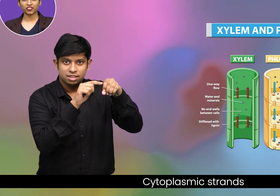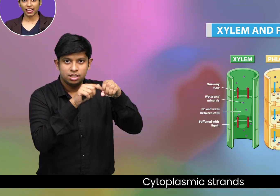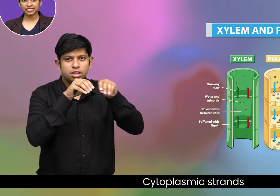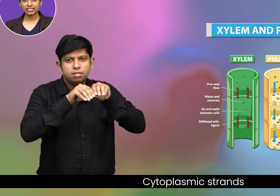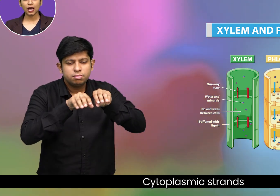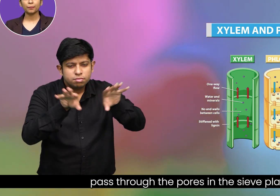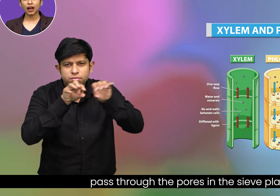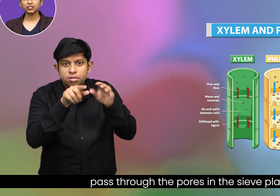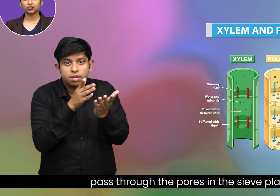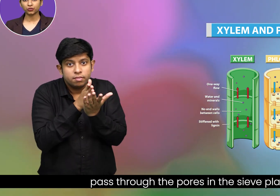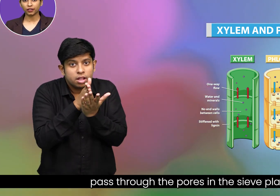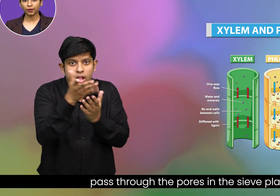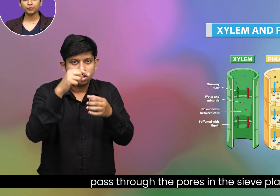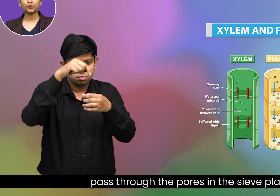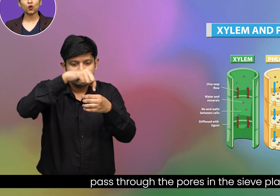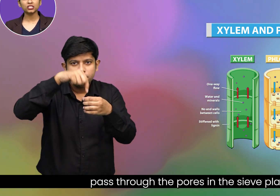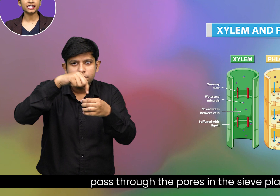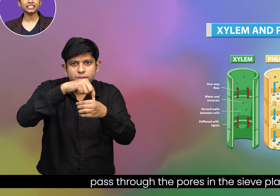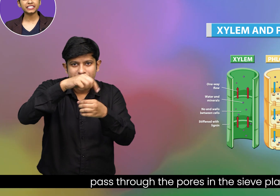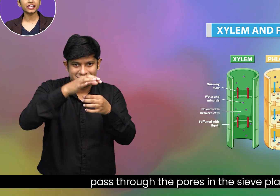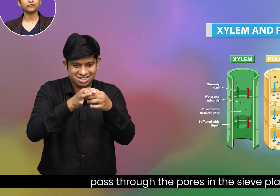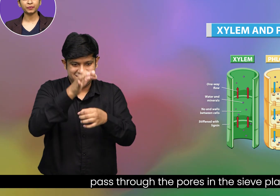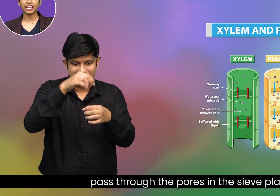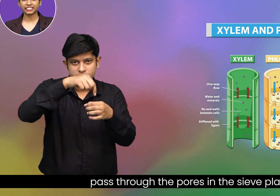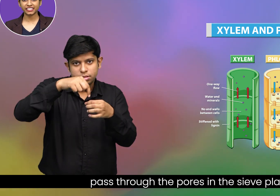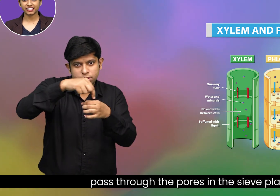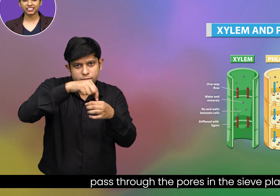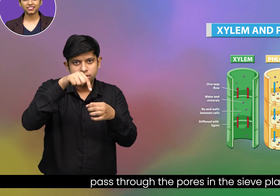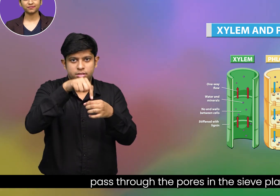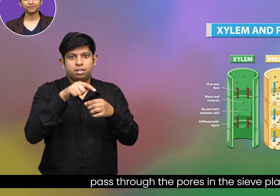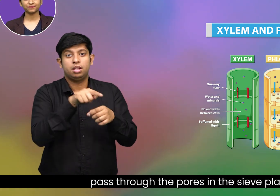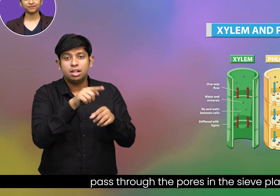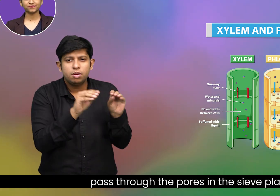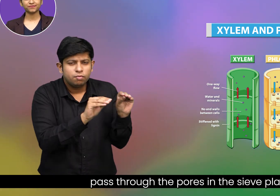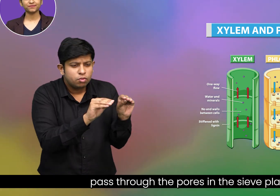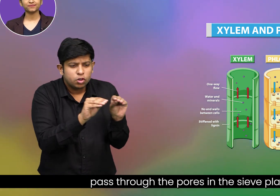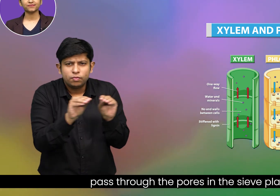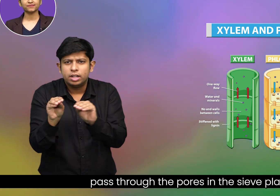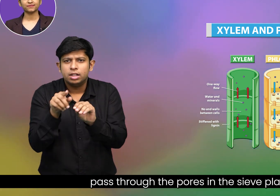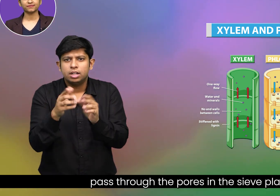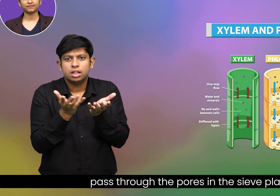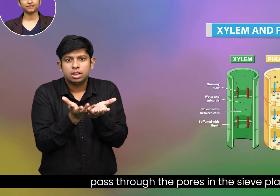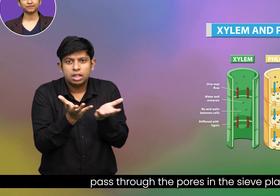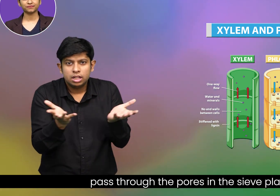Cytoplasmic strands pass through the pores in the sieve plates.